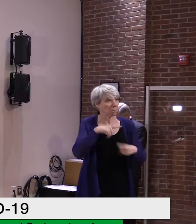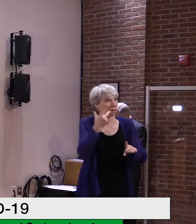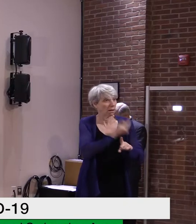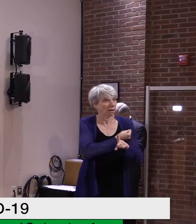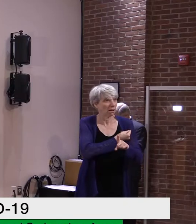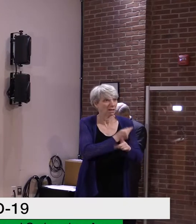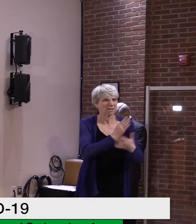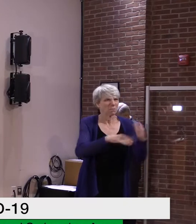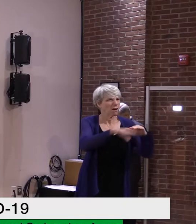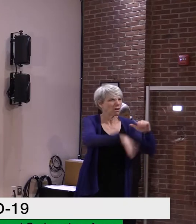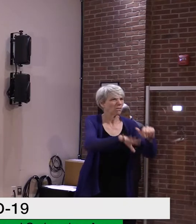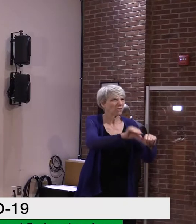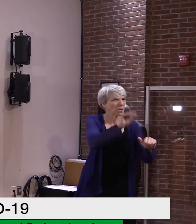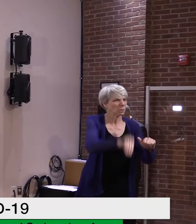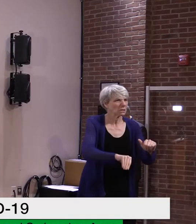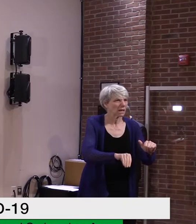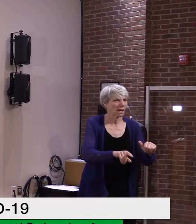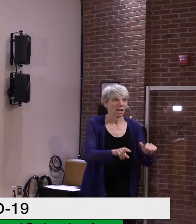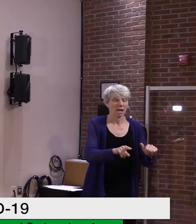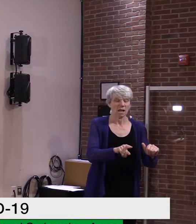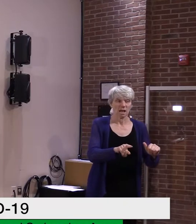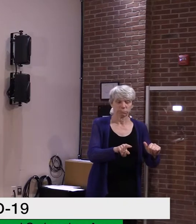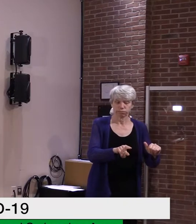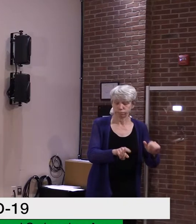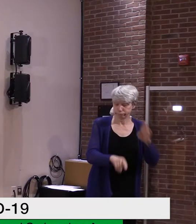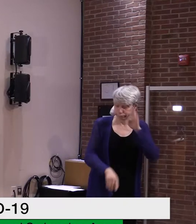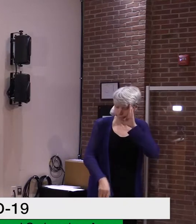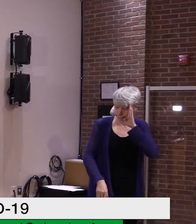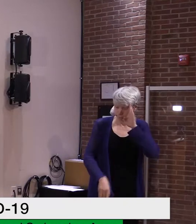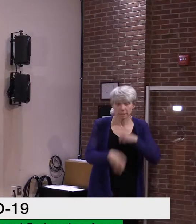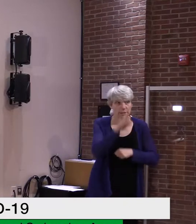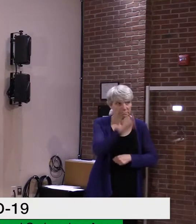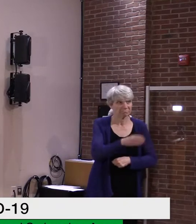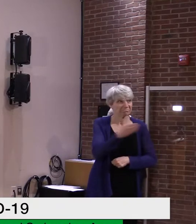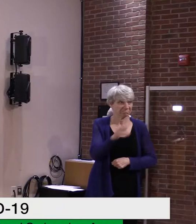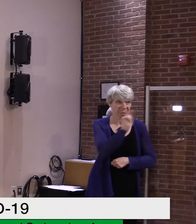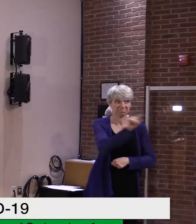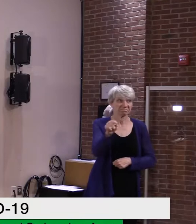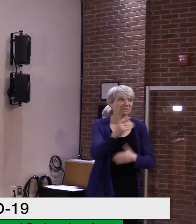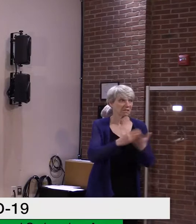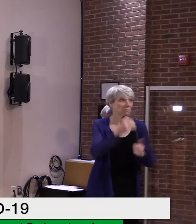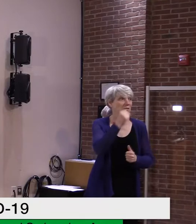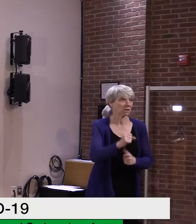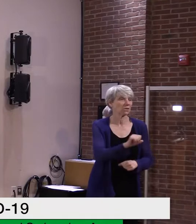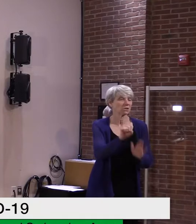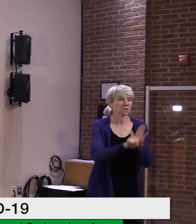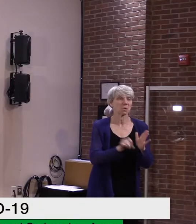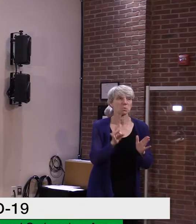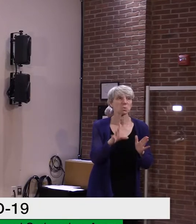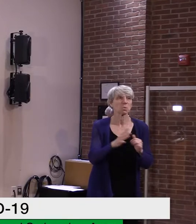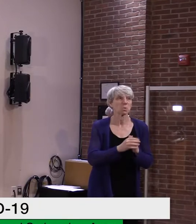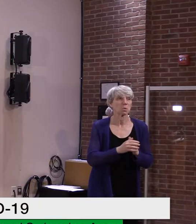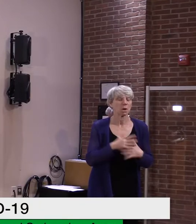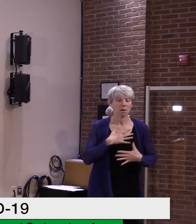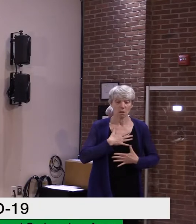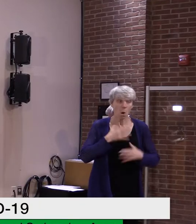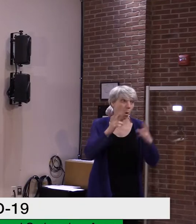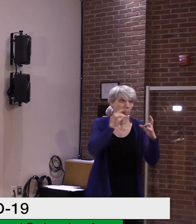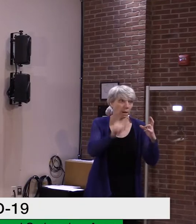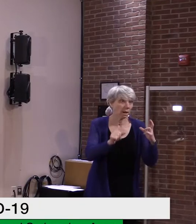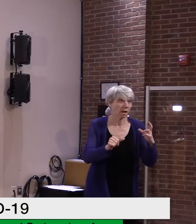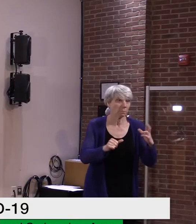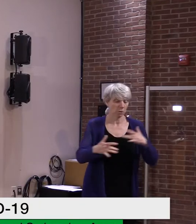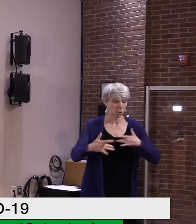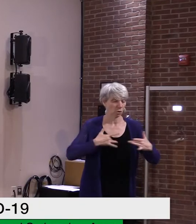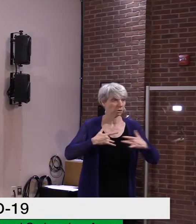sitting ducks. Well, I don't really wish an outcome like that on anyone, but I too am concerned,